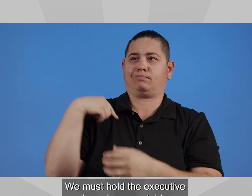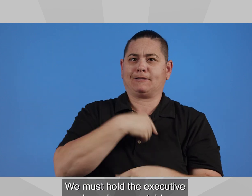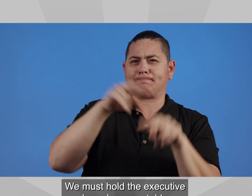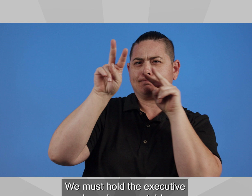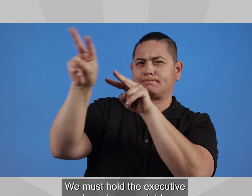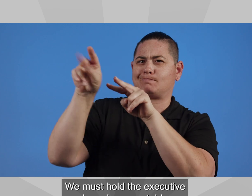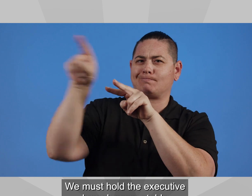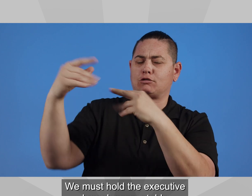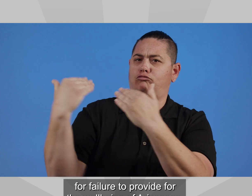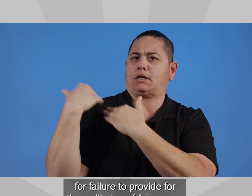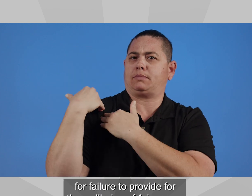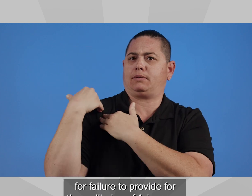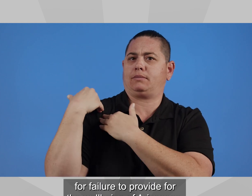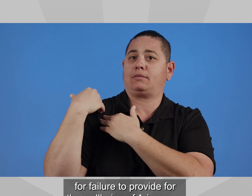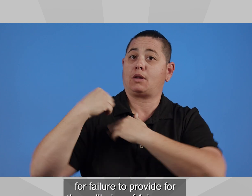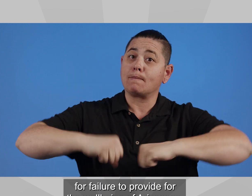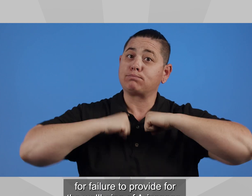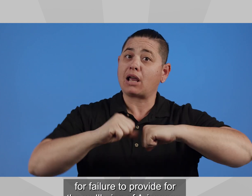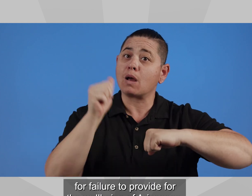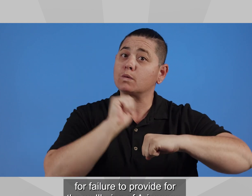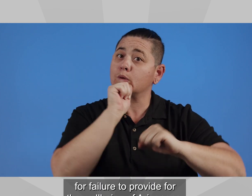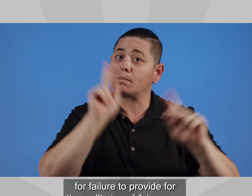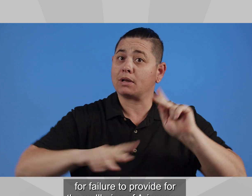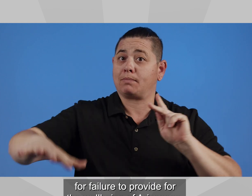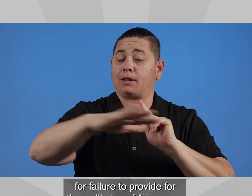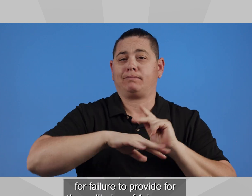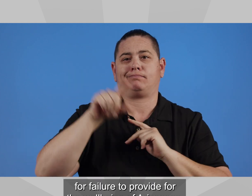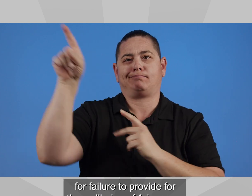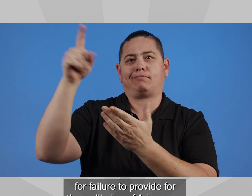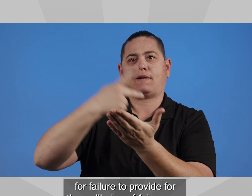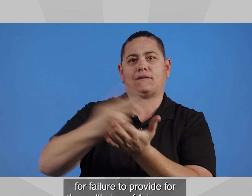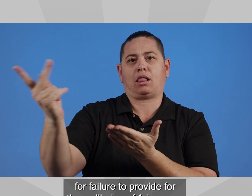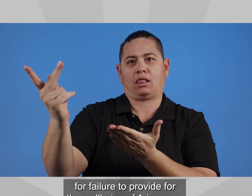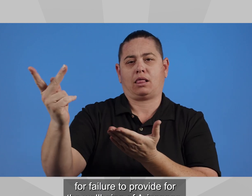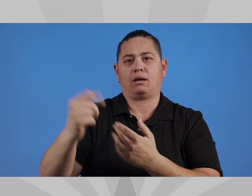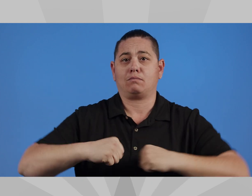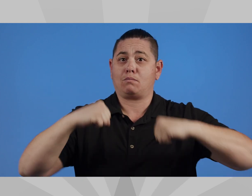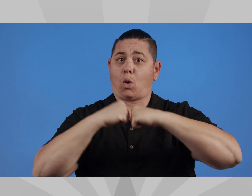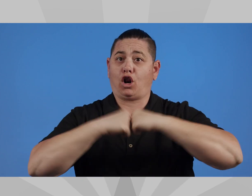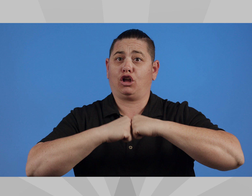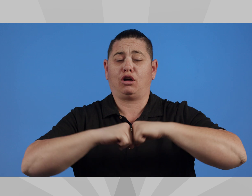the executive branch accountable for failure to provide for the well-being of Arizonans.